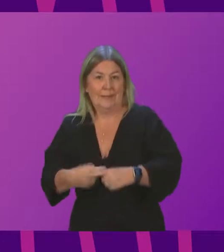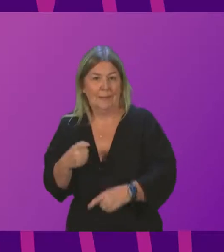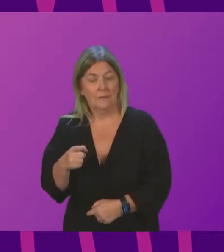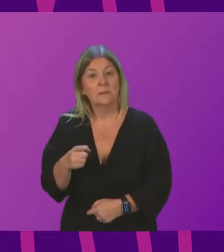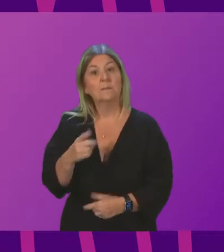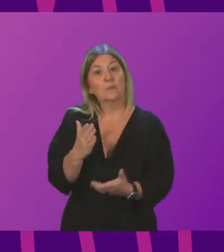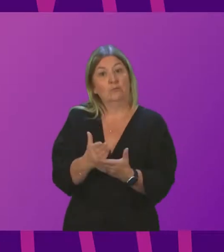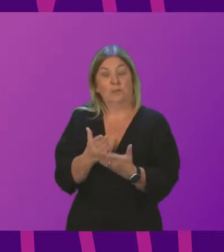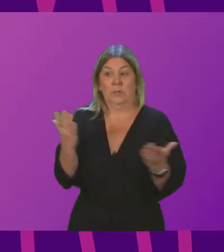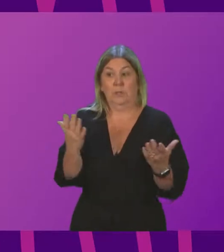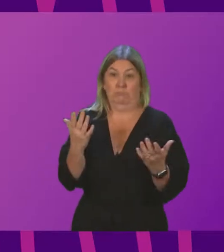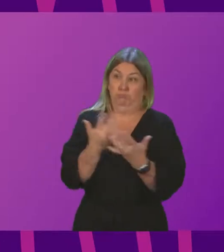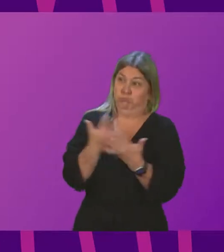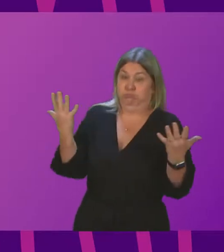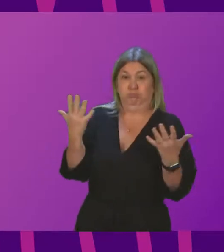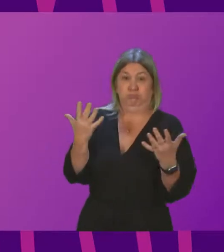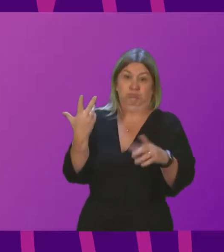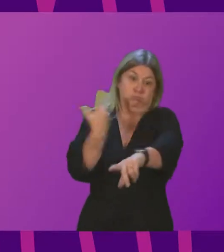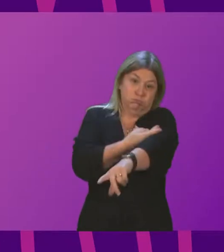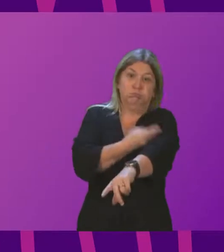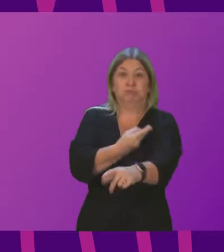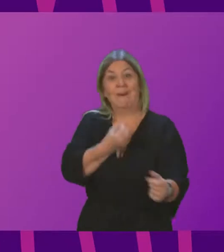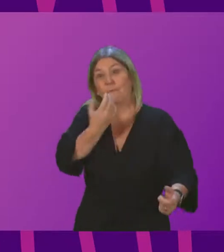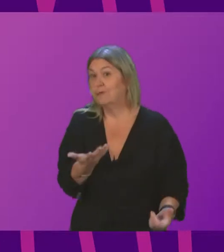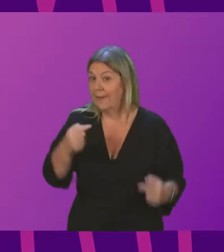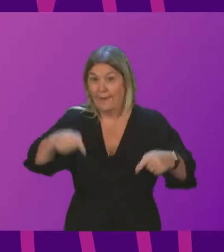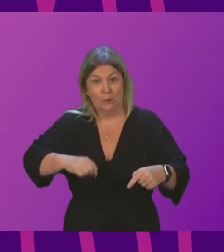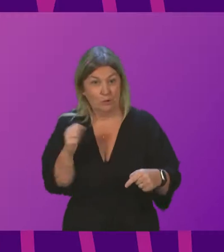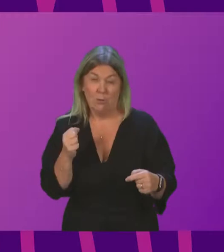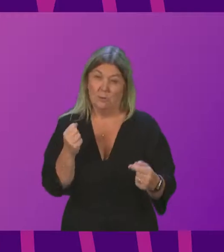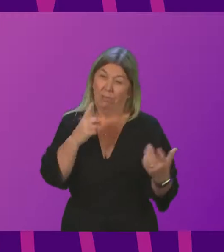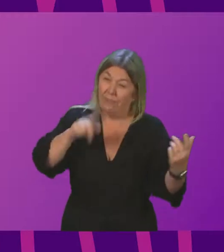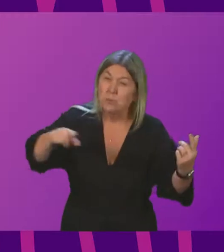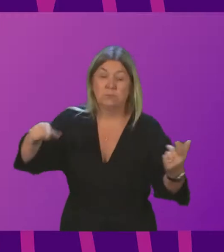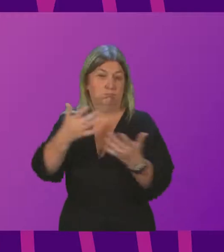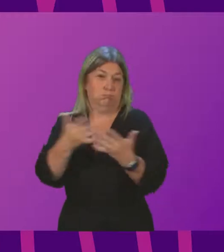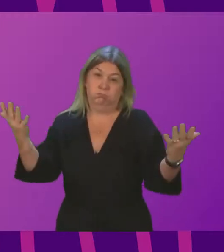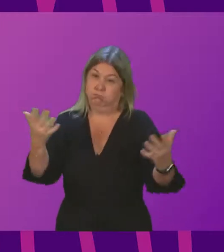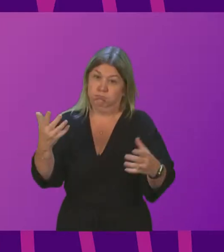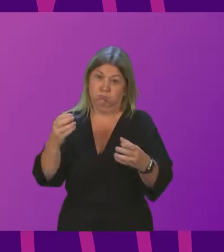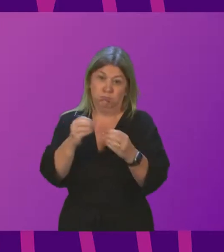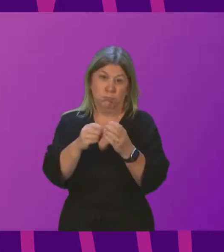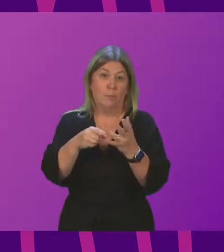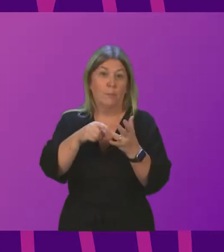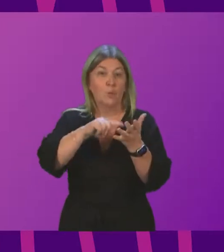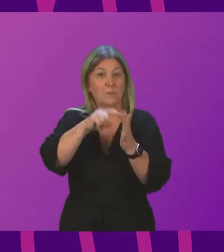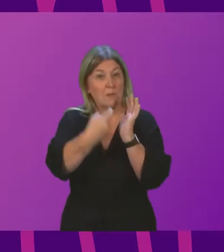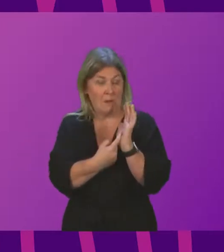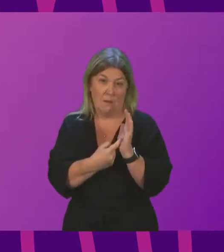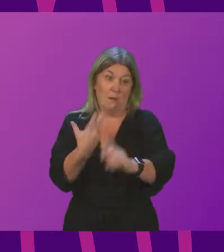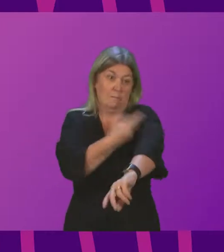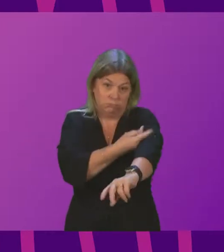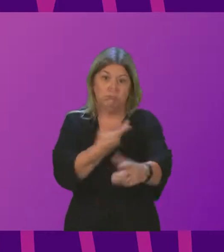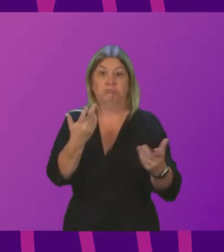vaccinations had happened across Scotland. Every day there are thousands of booster vaccinations taking place. And that is to the great credit of everybody